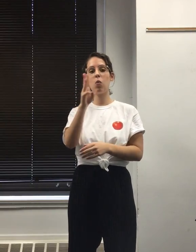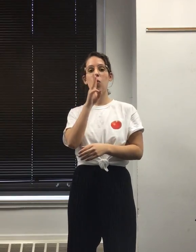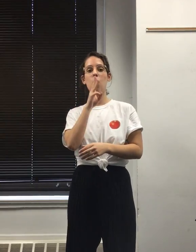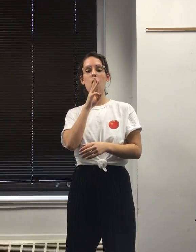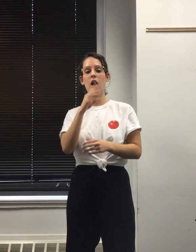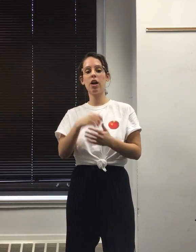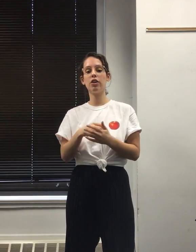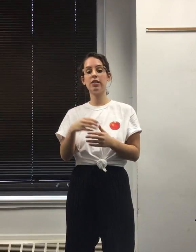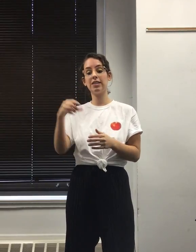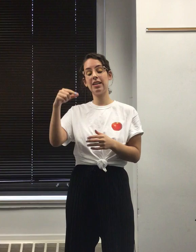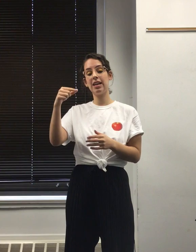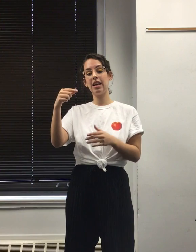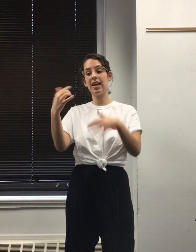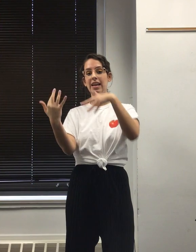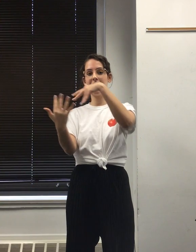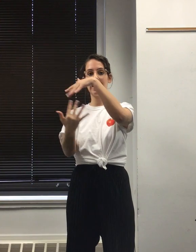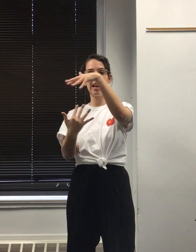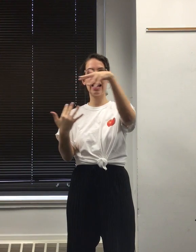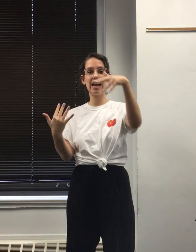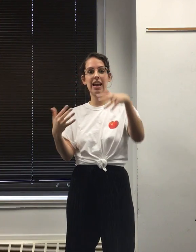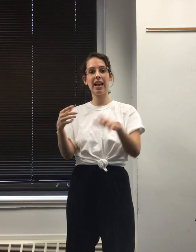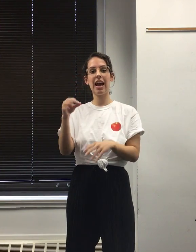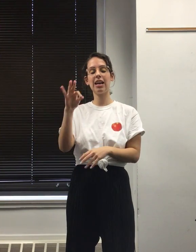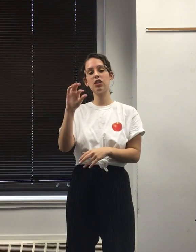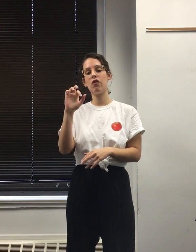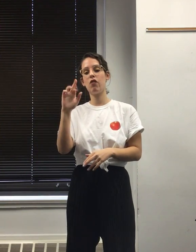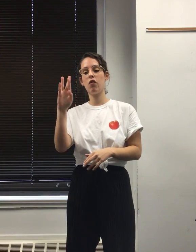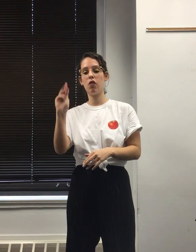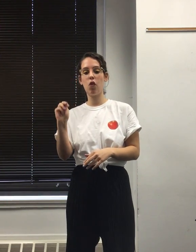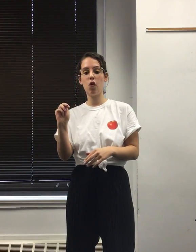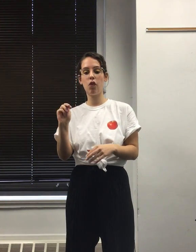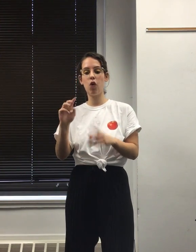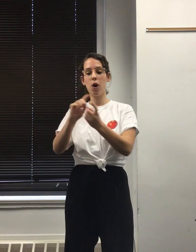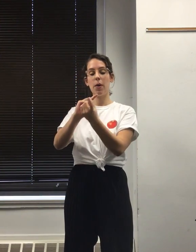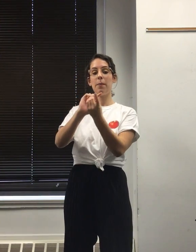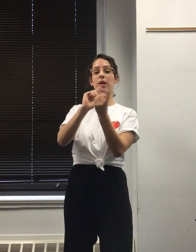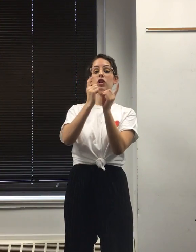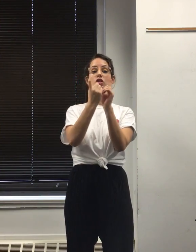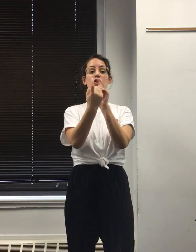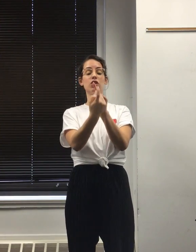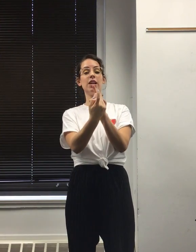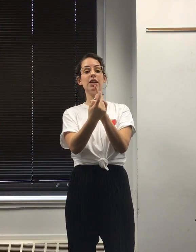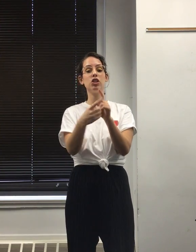like water vapor, and you try to turn it into water in liquid form, what do you have to do to that water, or that water vapor?